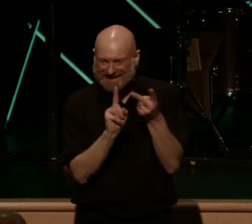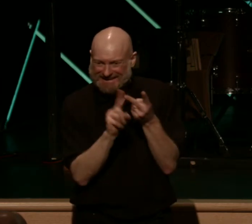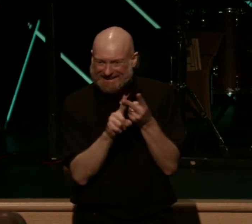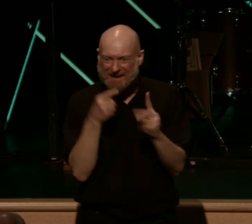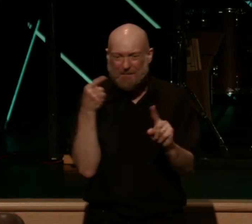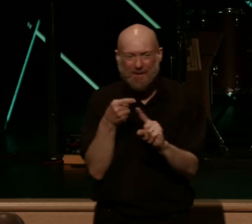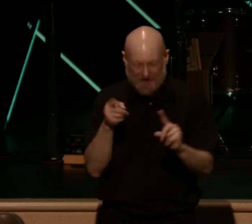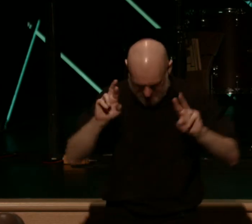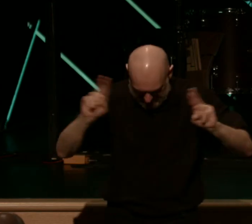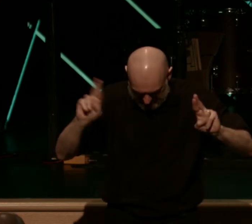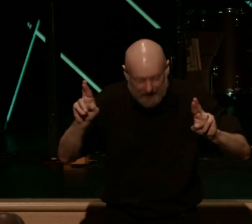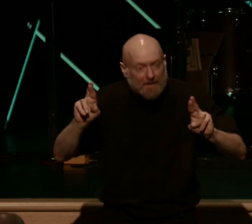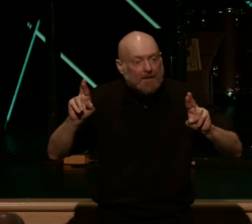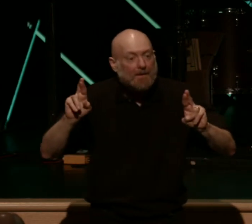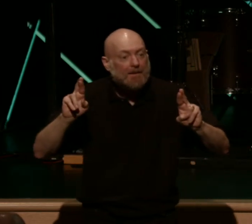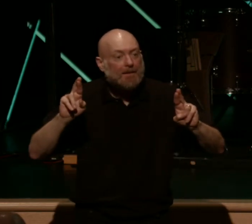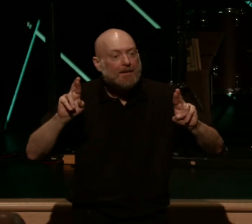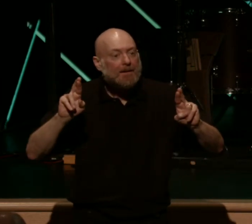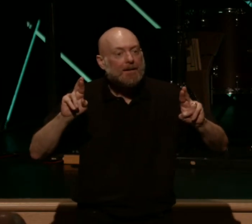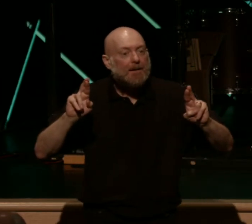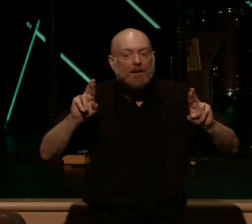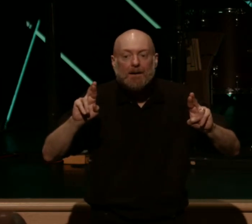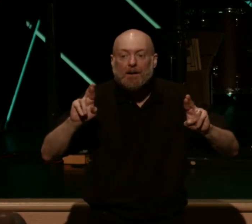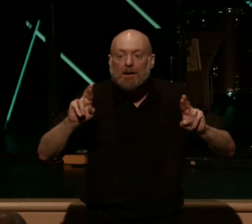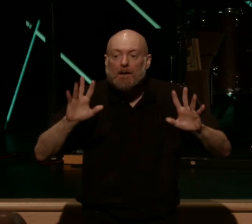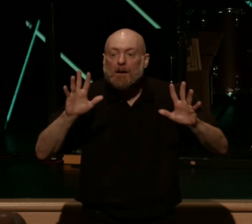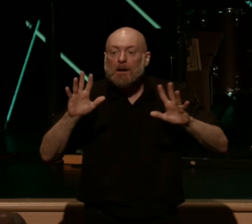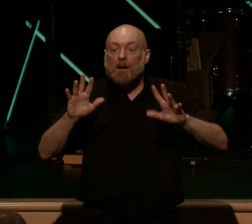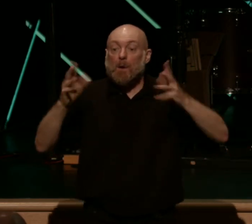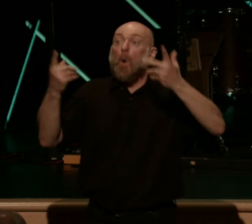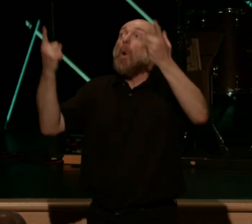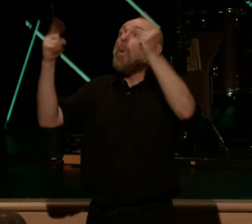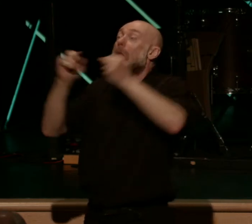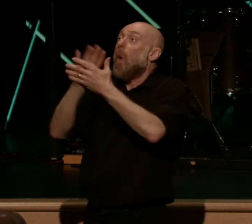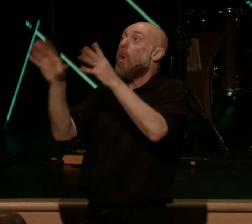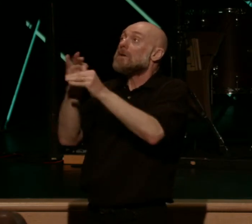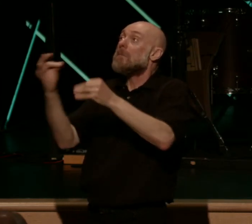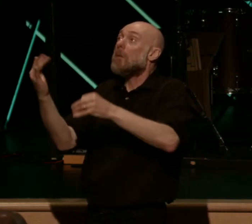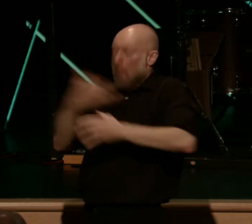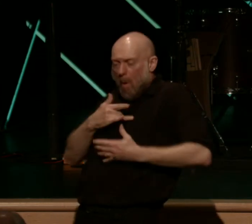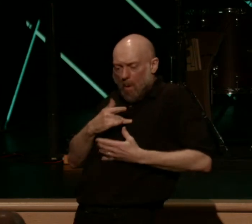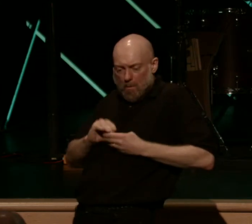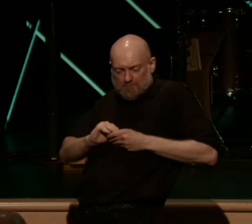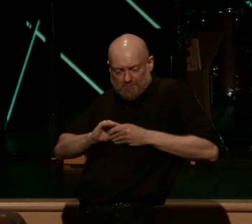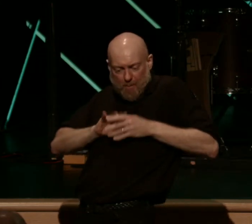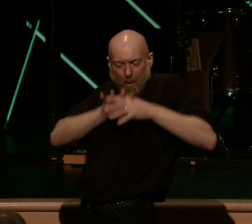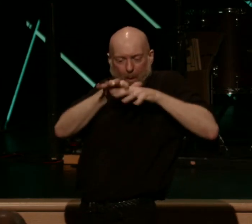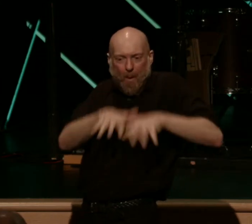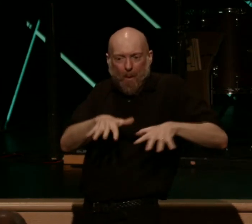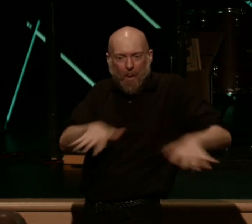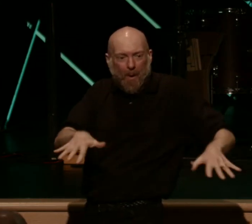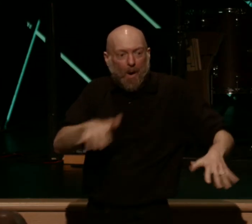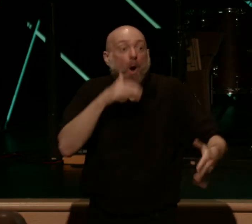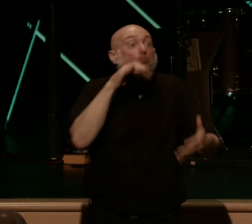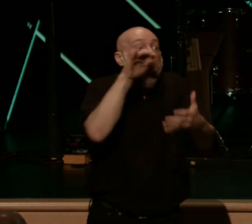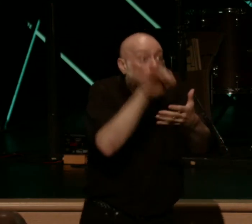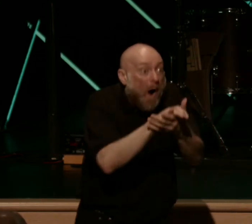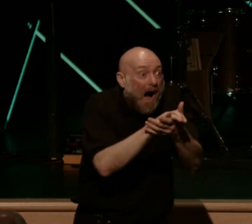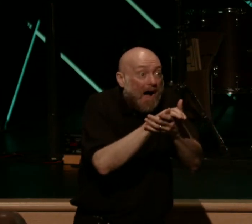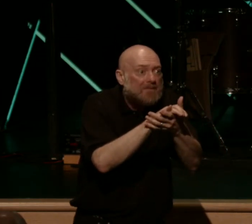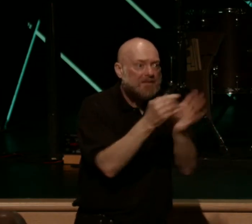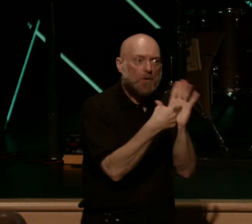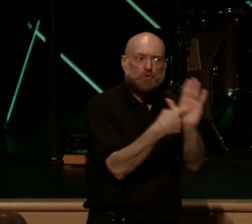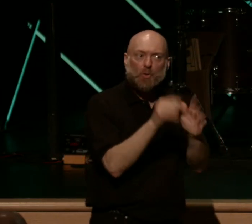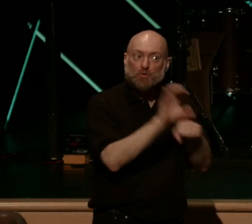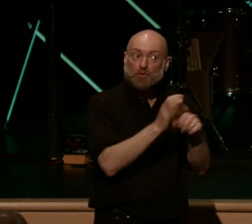is this. You could jot this down. The overflow of the Spirit's filling, wives who portray the